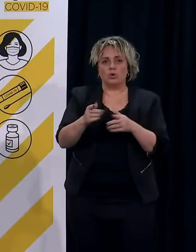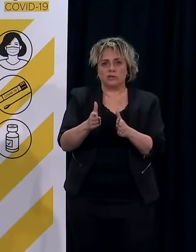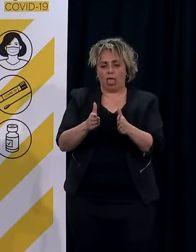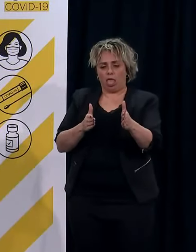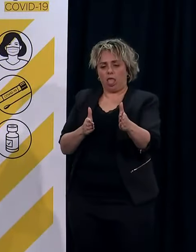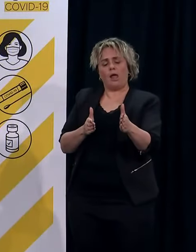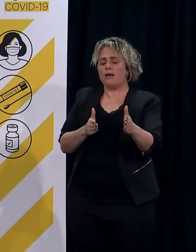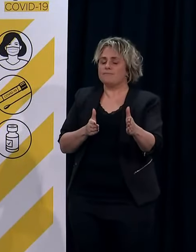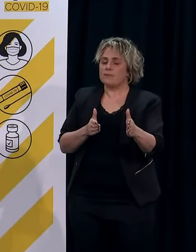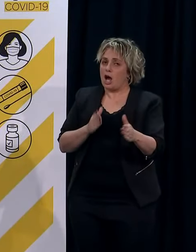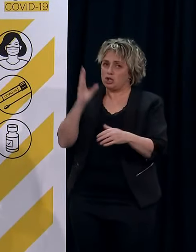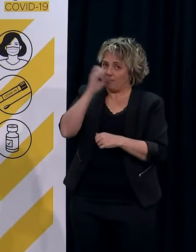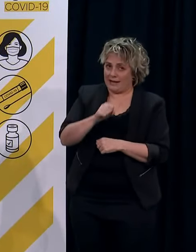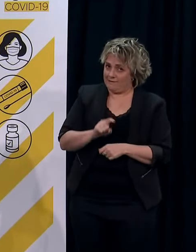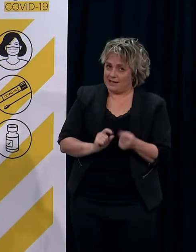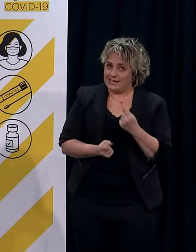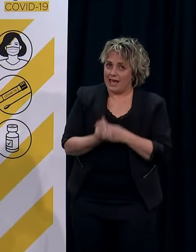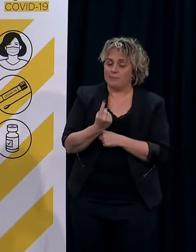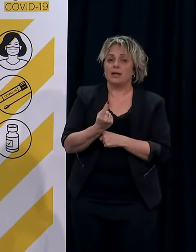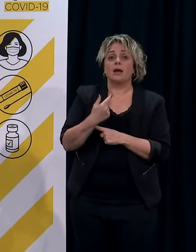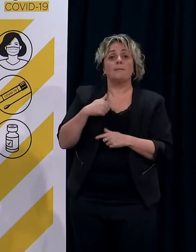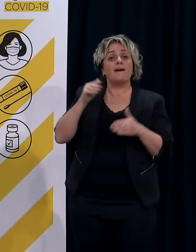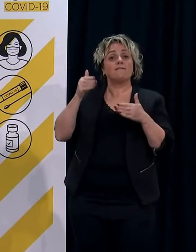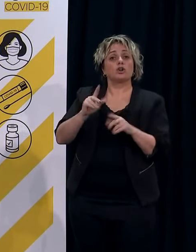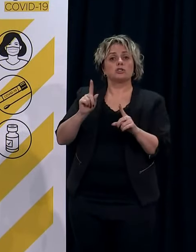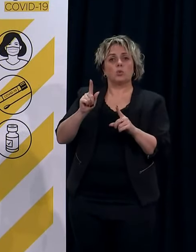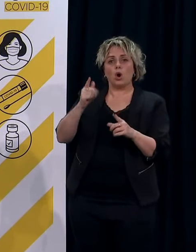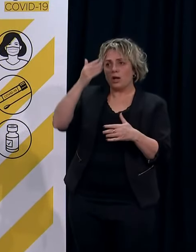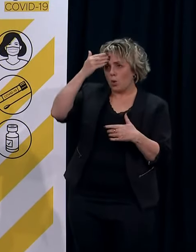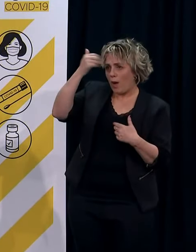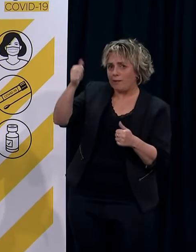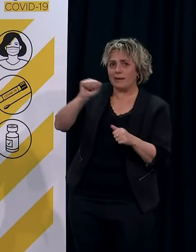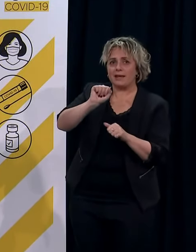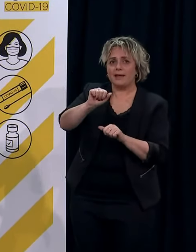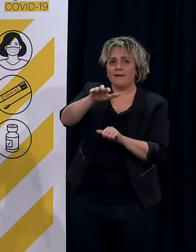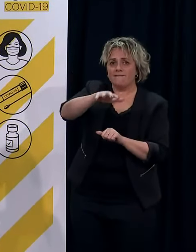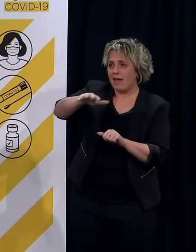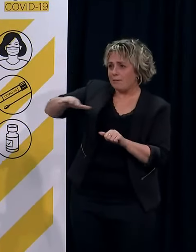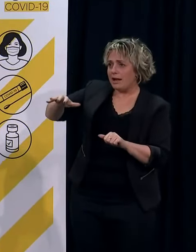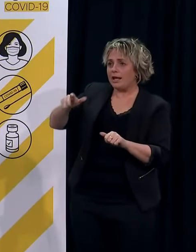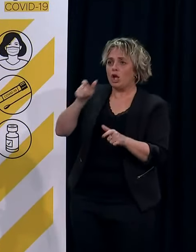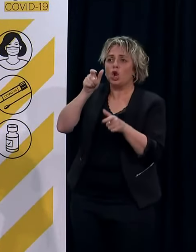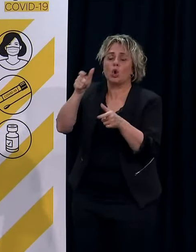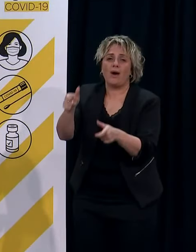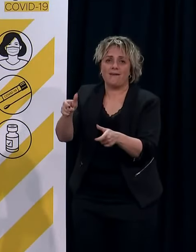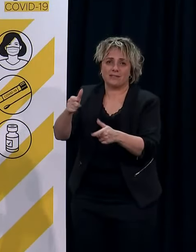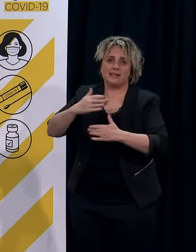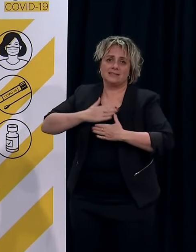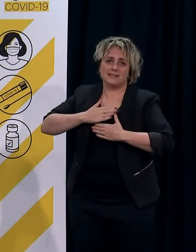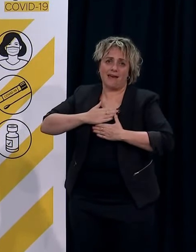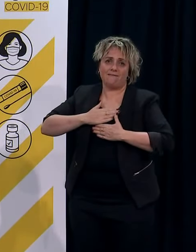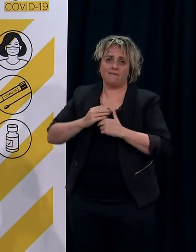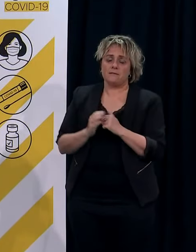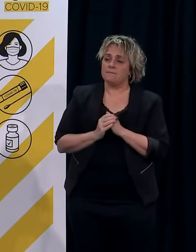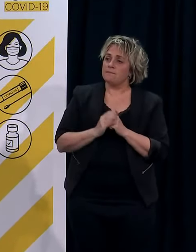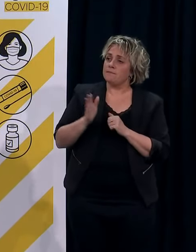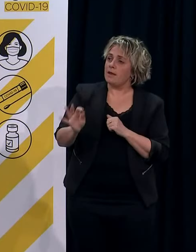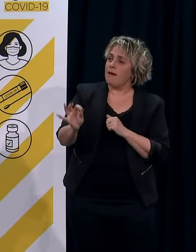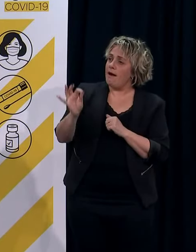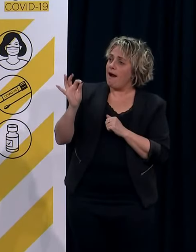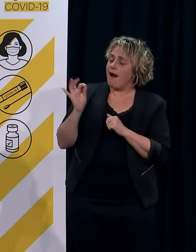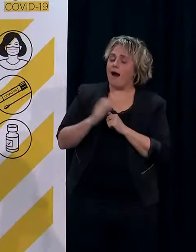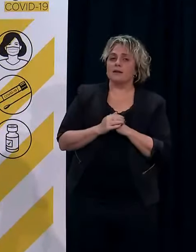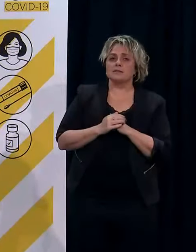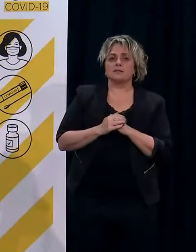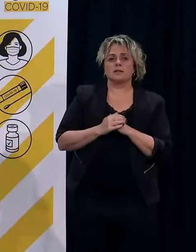has. My focus is how do we look after the well-being of those families. Yeah, Claire, I'll come to you and then over to Jenna. Are there any further updates on